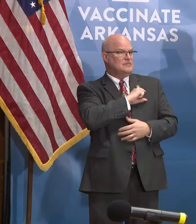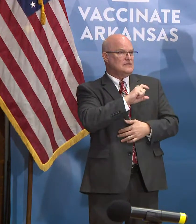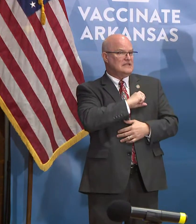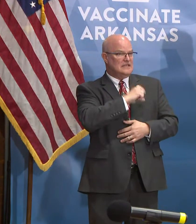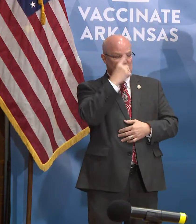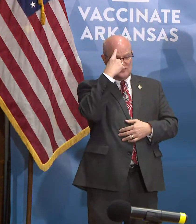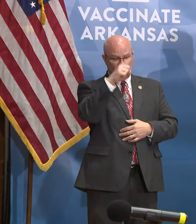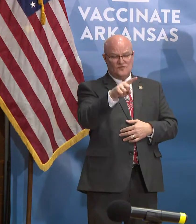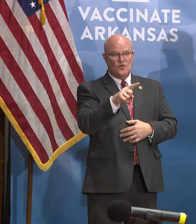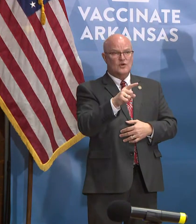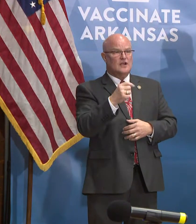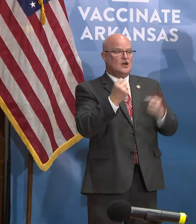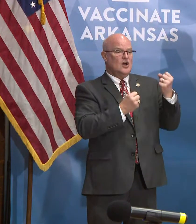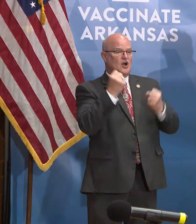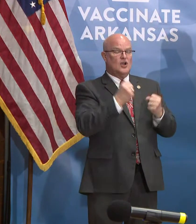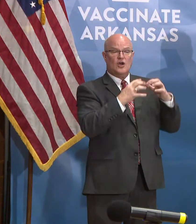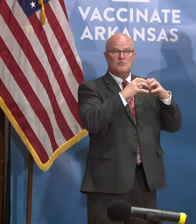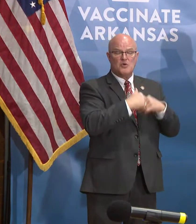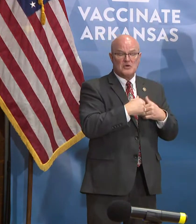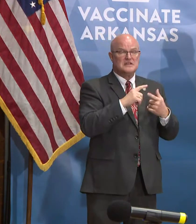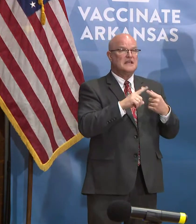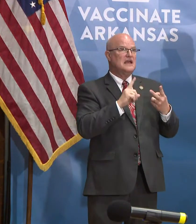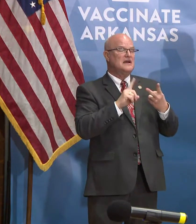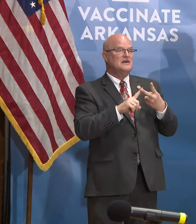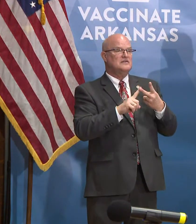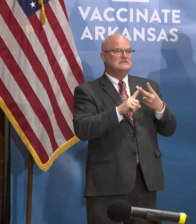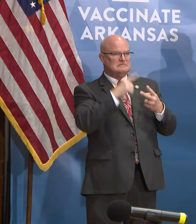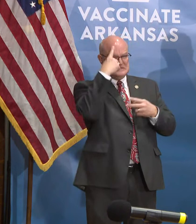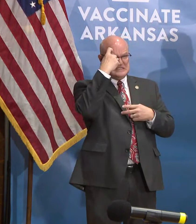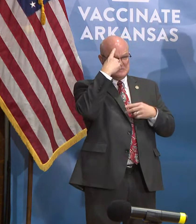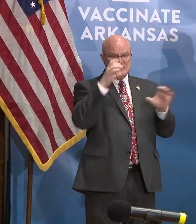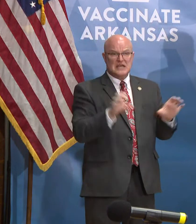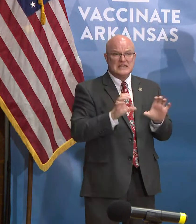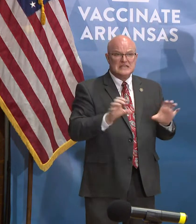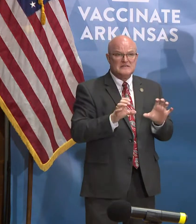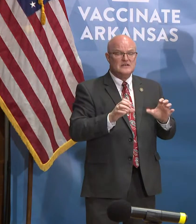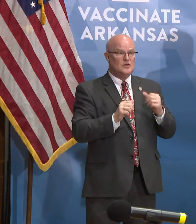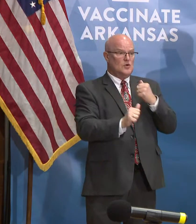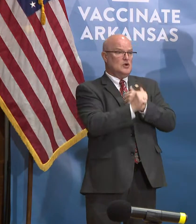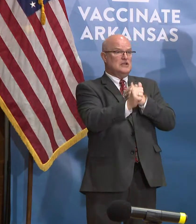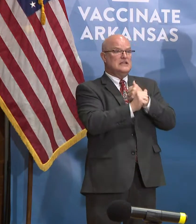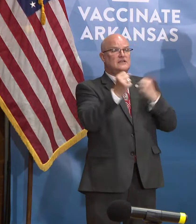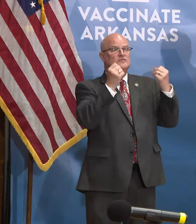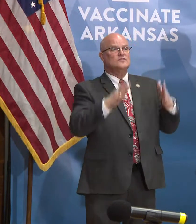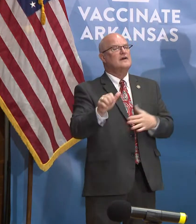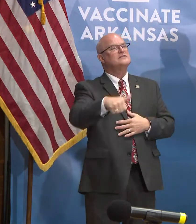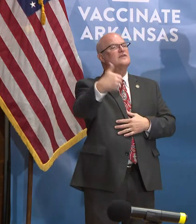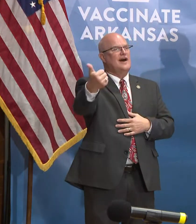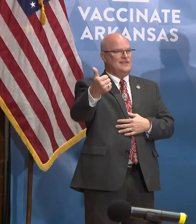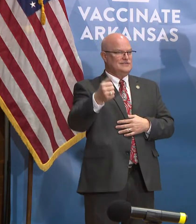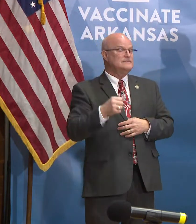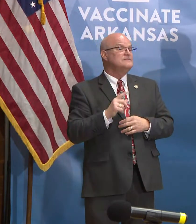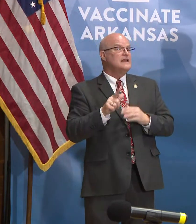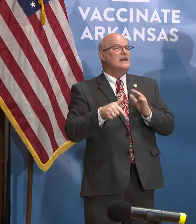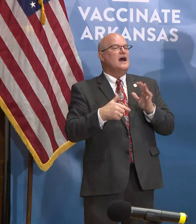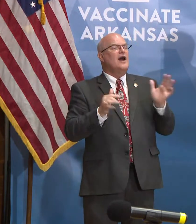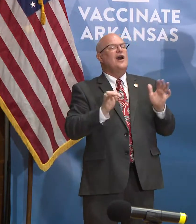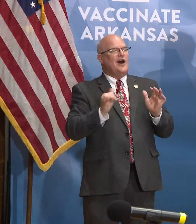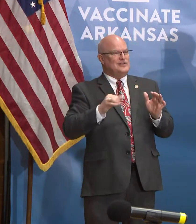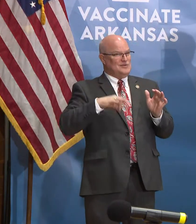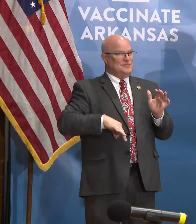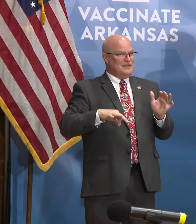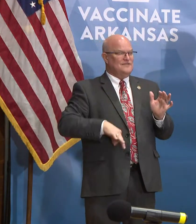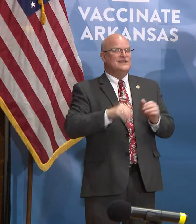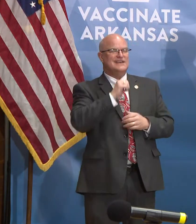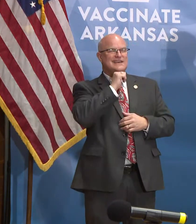activities, other concerns related to dangerous drivings of others. And this will also benefit